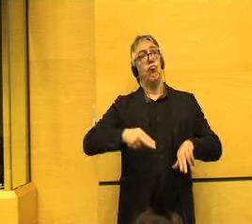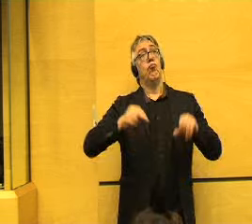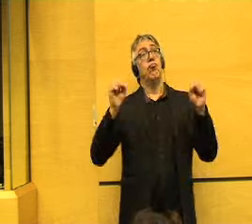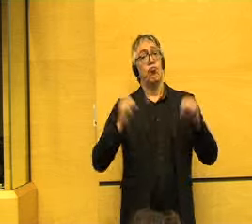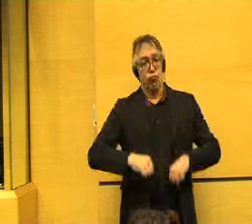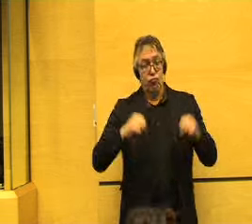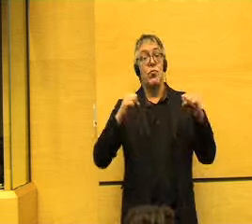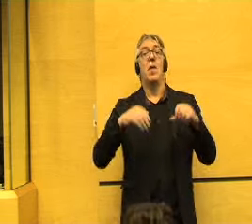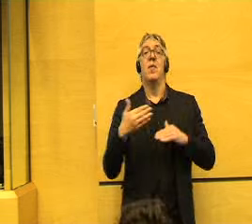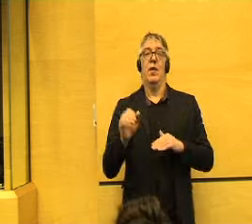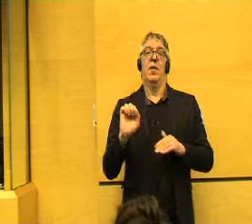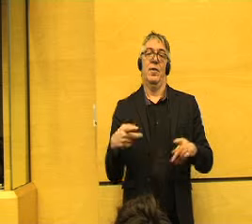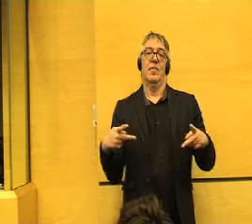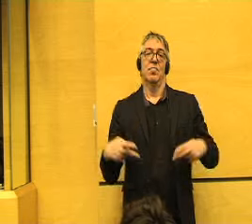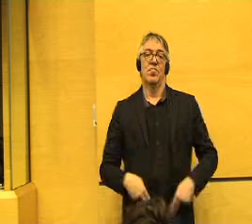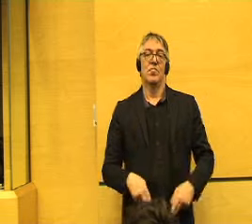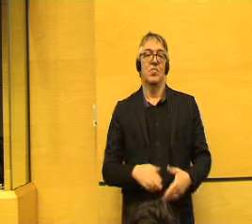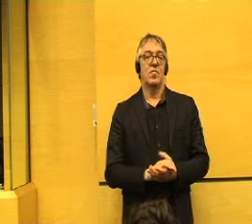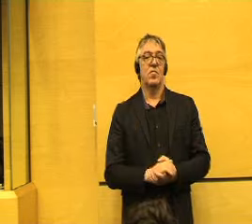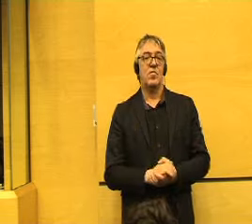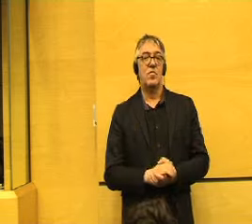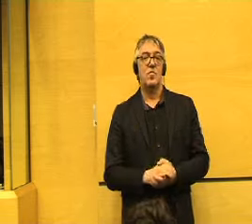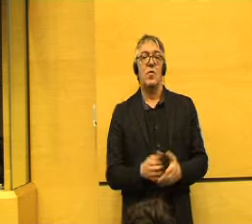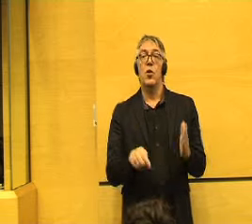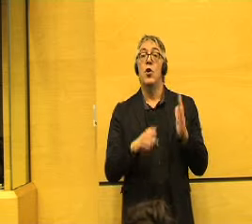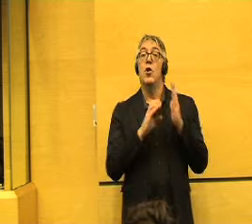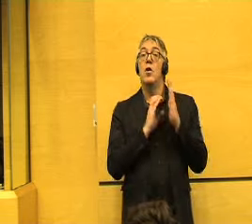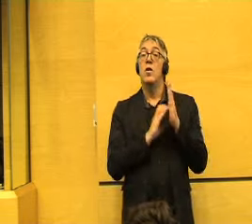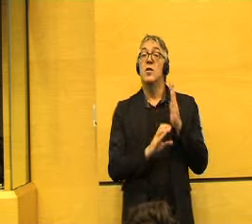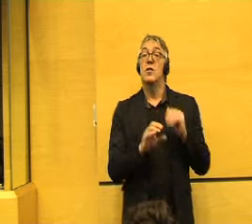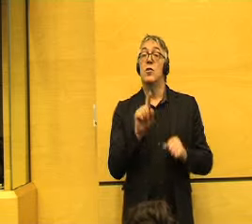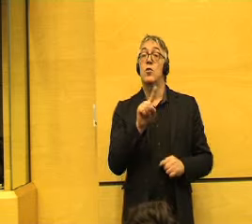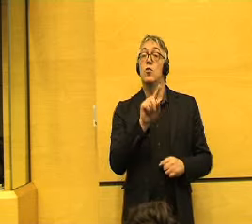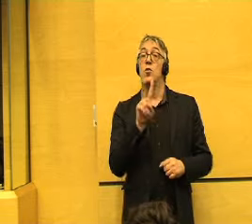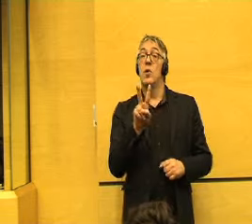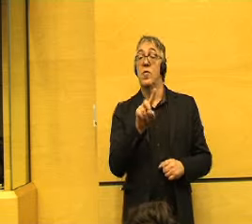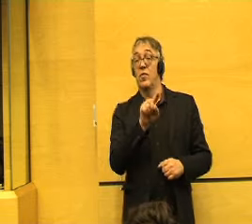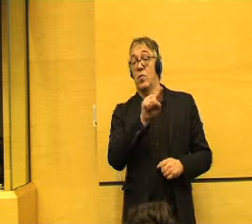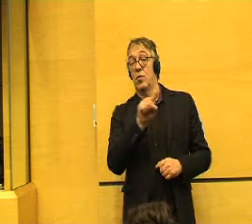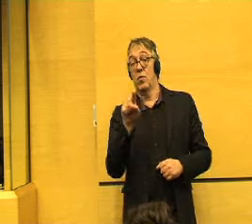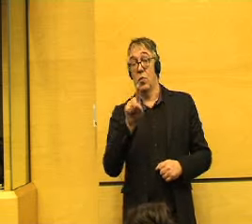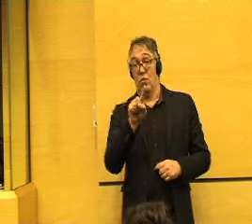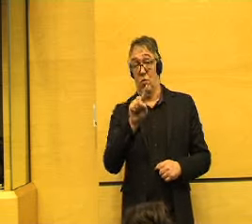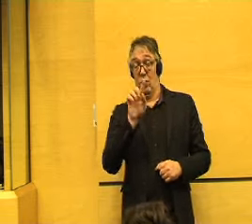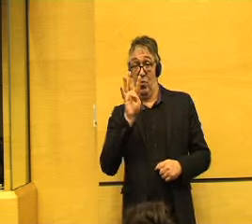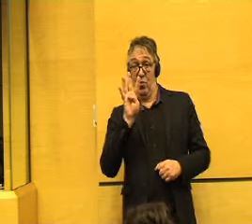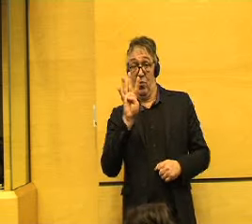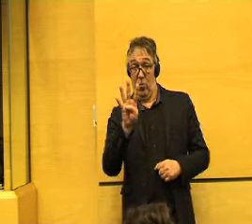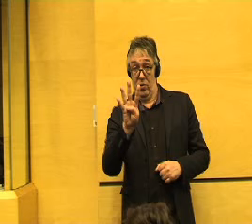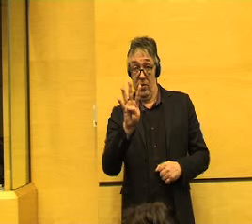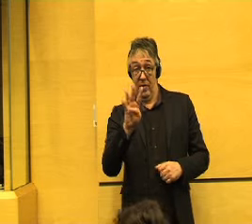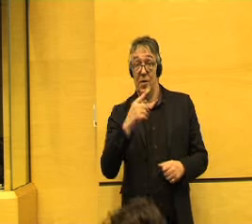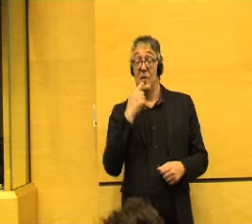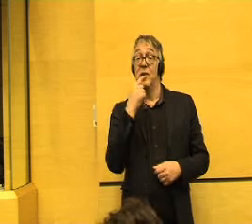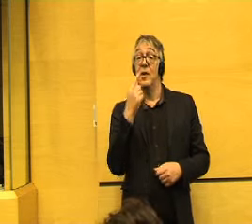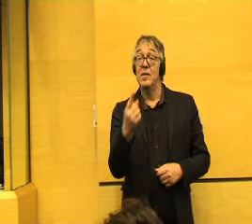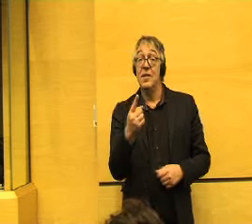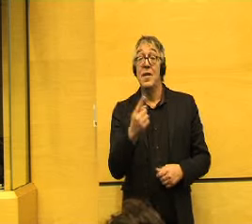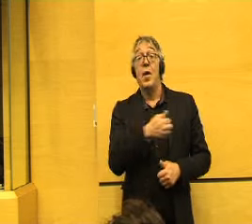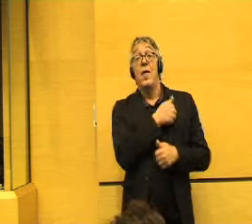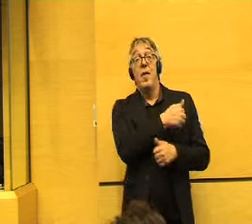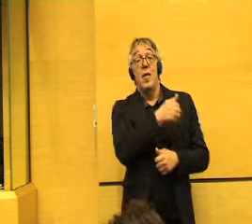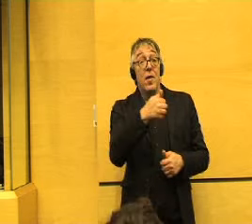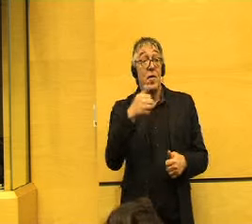Additional safeguards in Section 12 to 14, which require each hospital to appoint